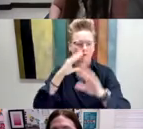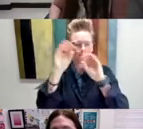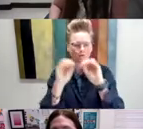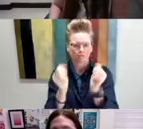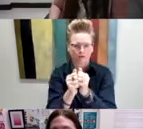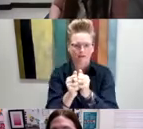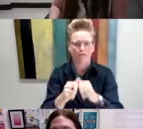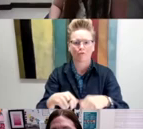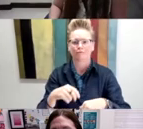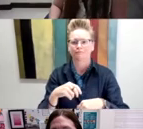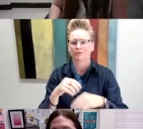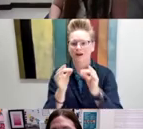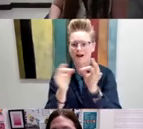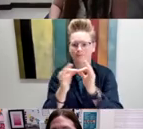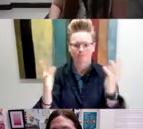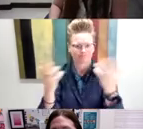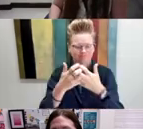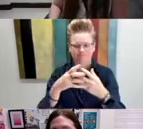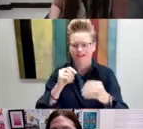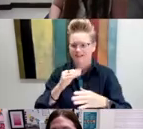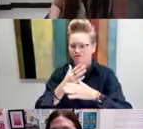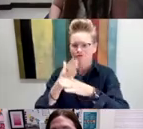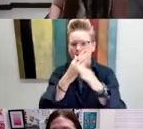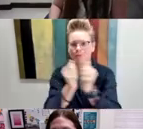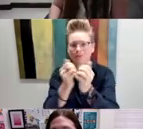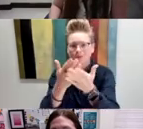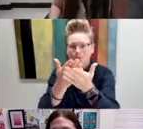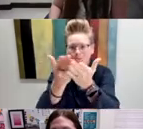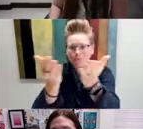we're going to work out this PowerPoint. We're going to put all of that together. We'll do